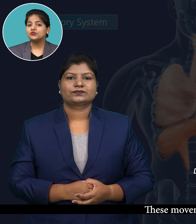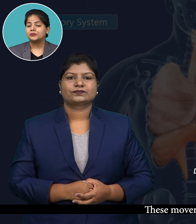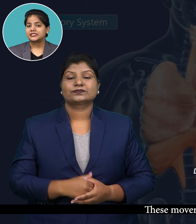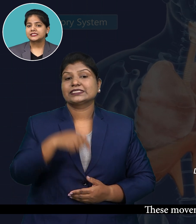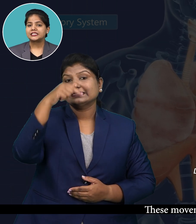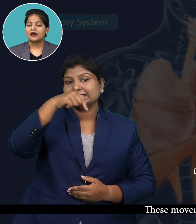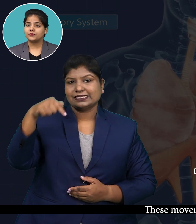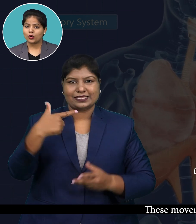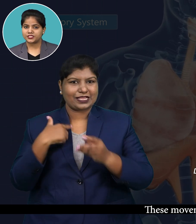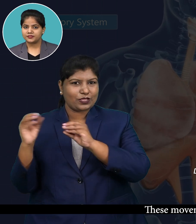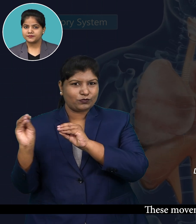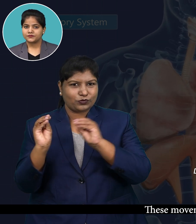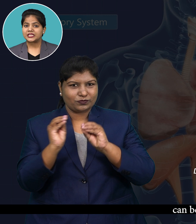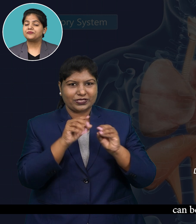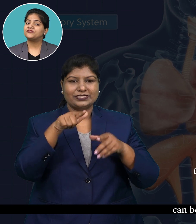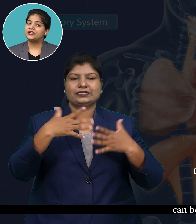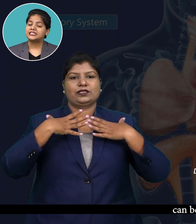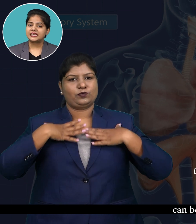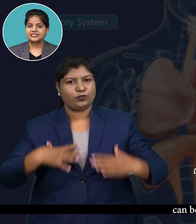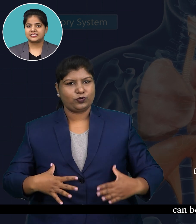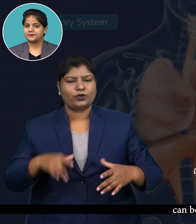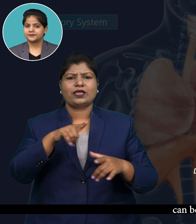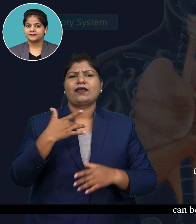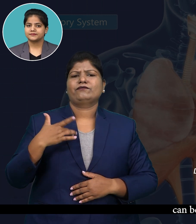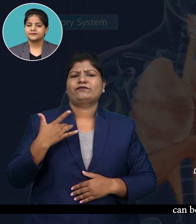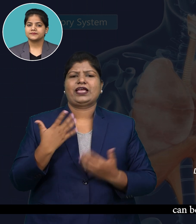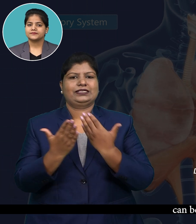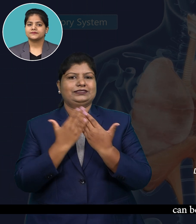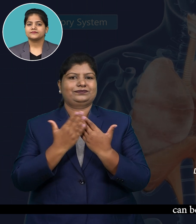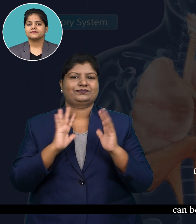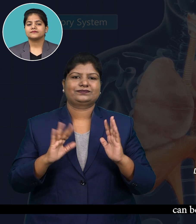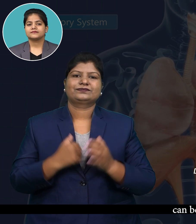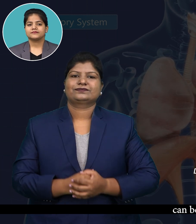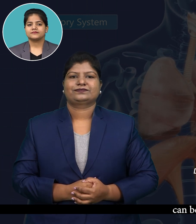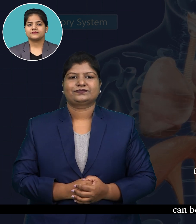These movements in our body can be felt easily.